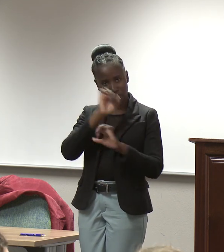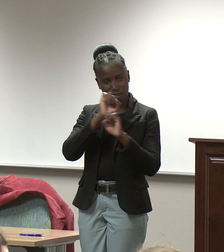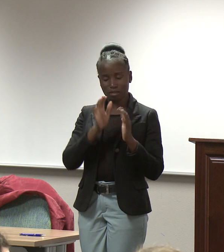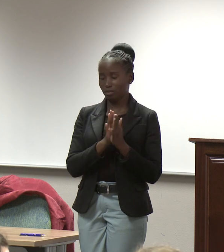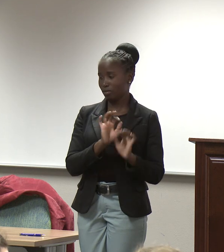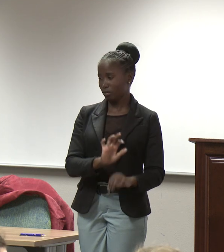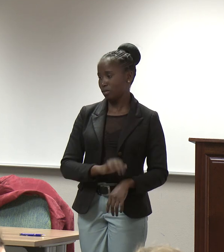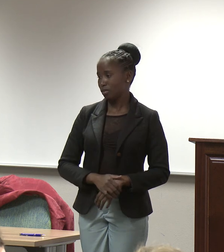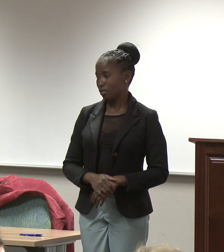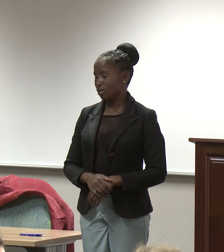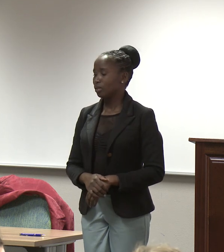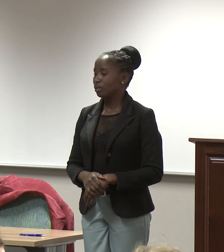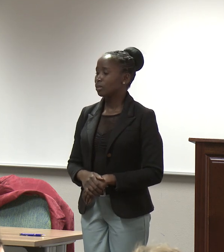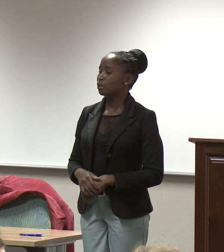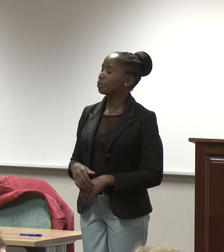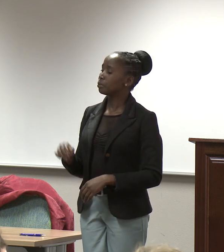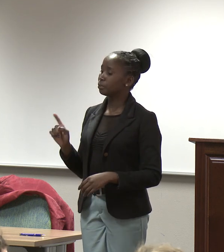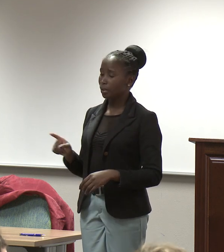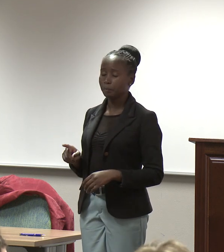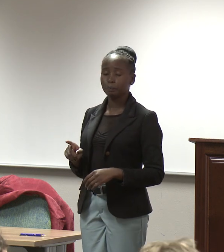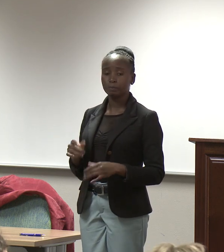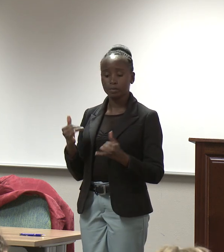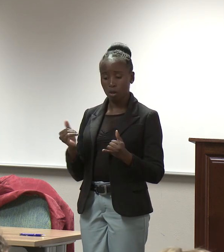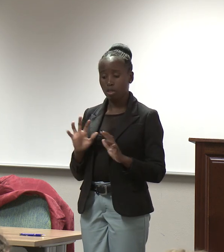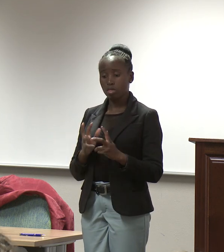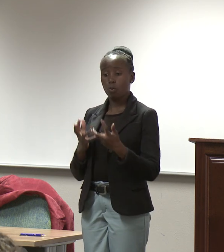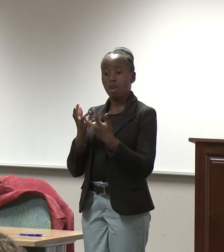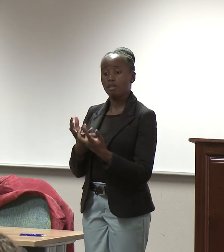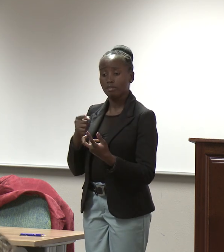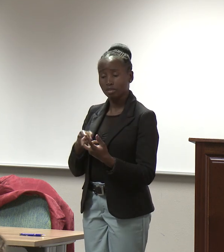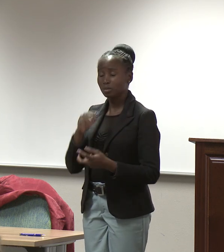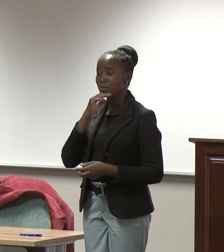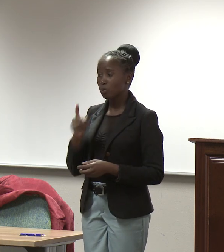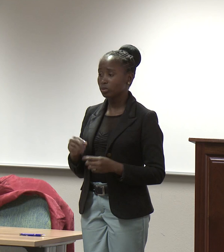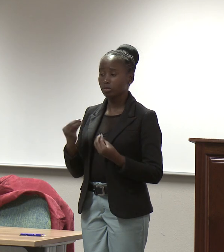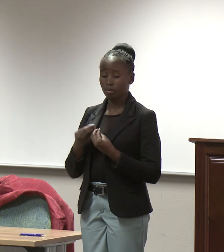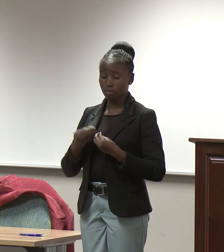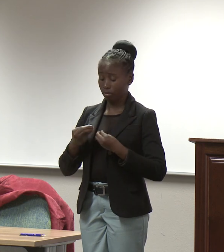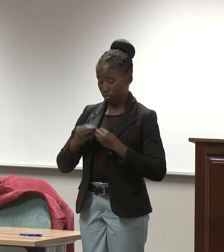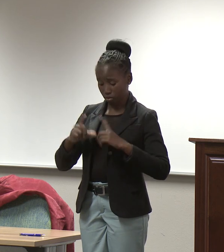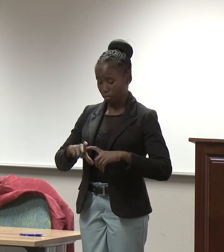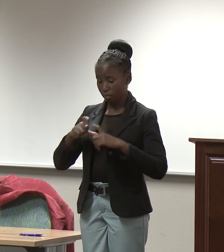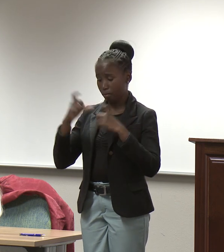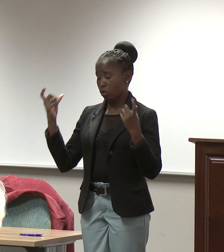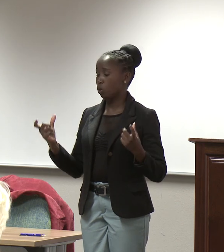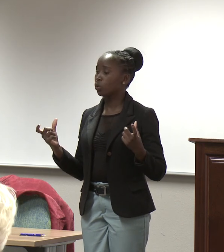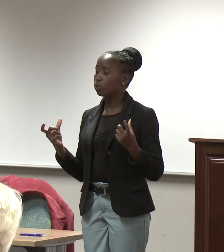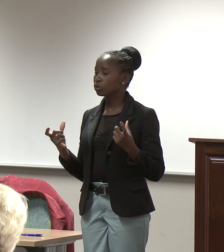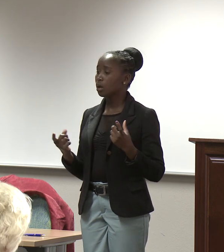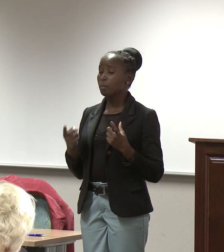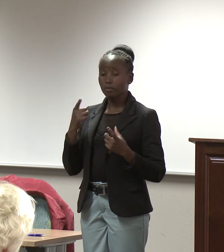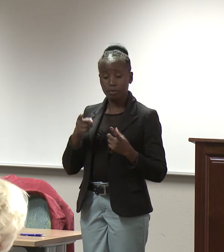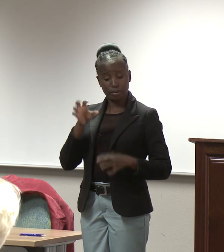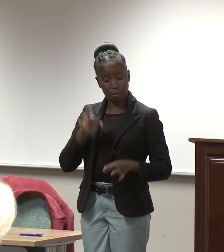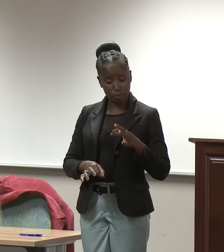of scholarship. While the relevance was something broader, was the involvement with the politics of the continent,